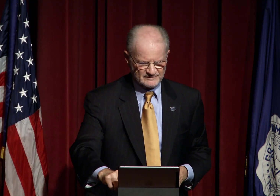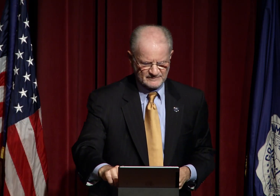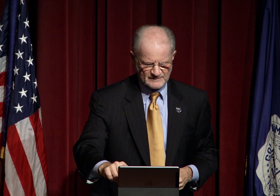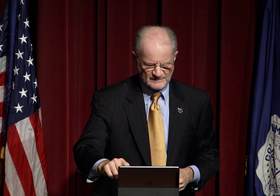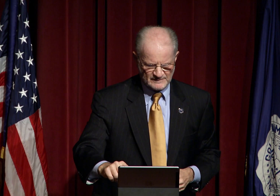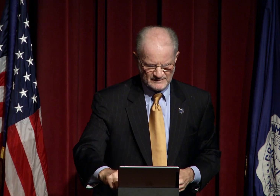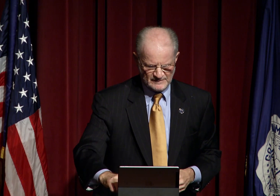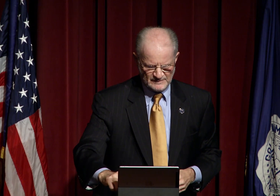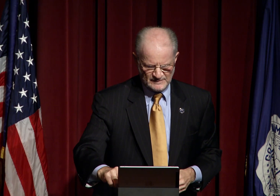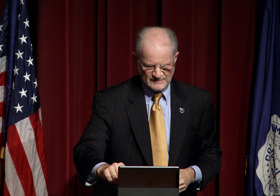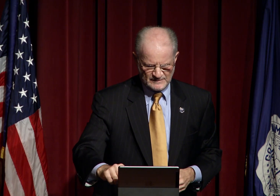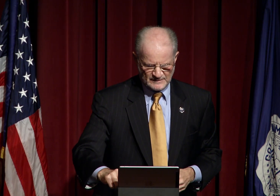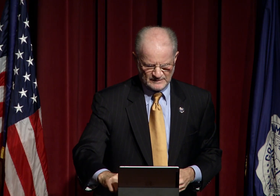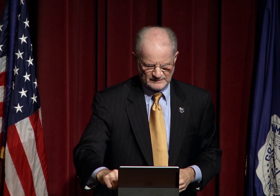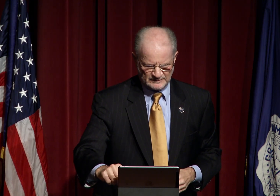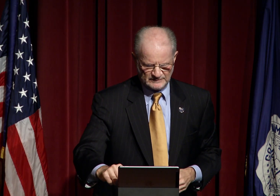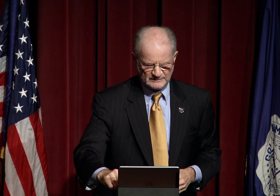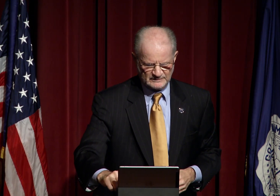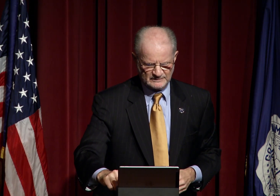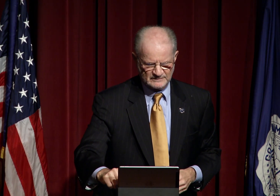this opportunity.